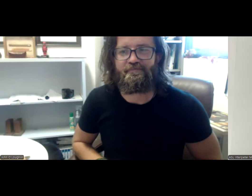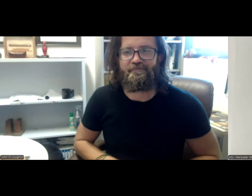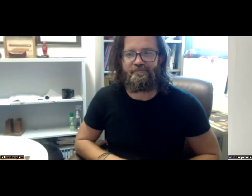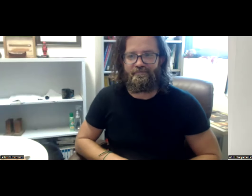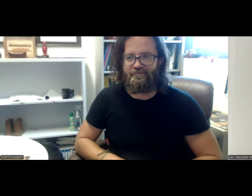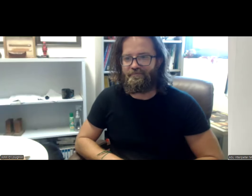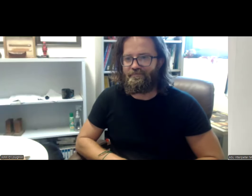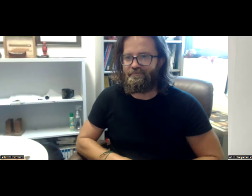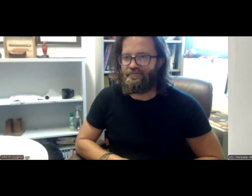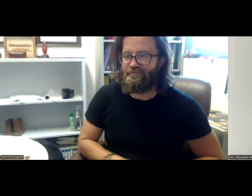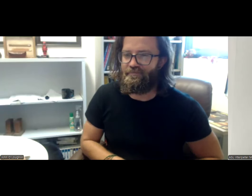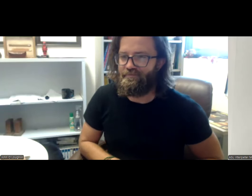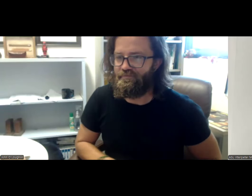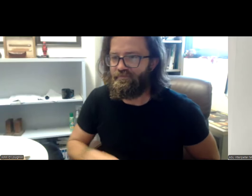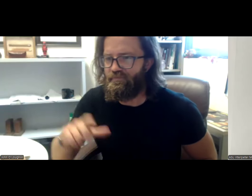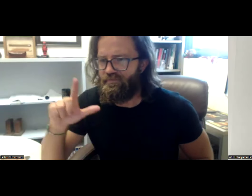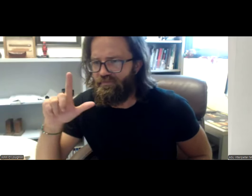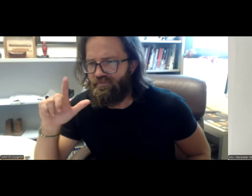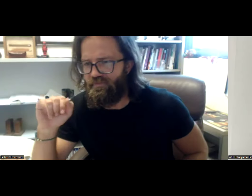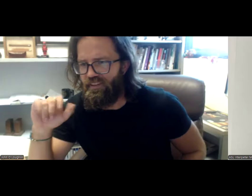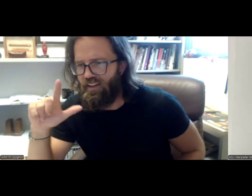And that should get you all the materials you need.